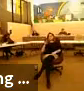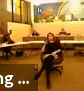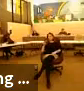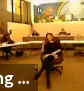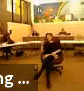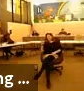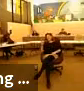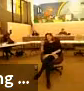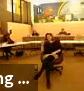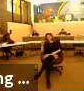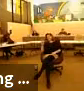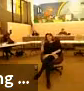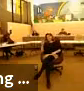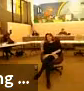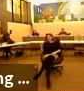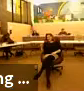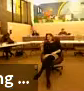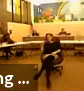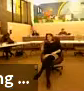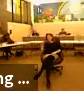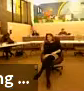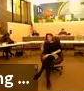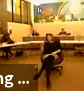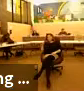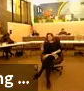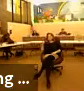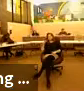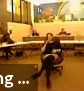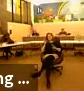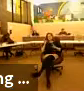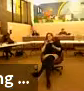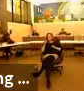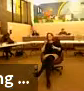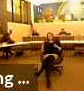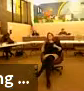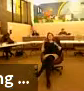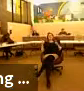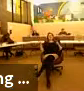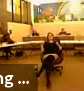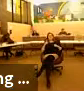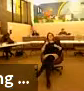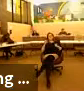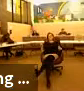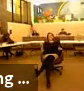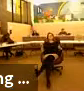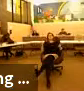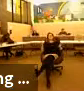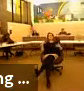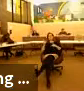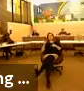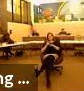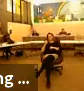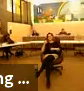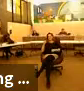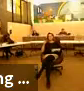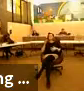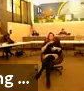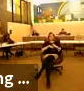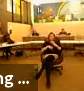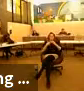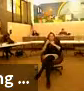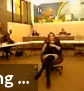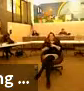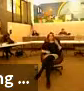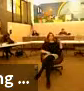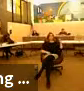a light manufacturing place seems like an awful lot of big trucks in and out of there. So again, that